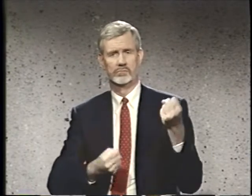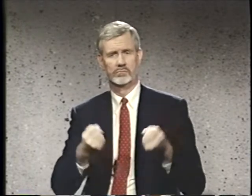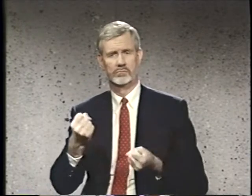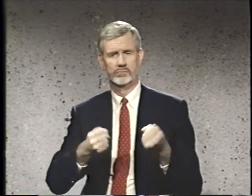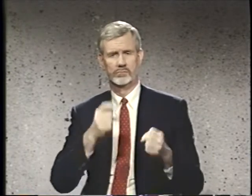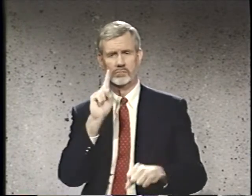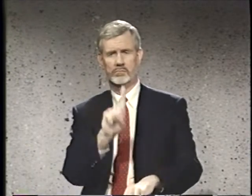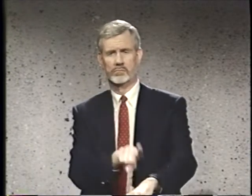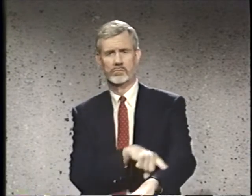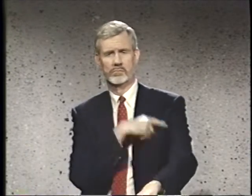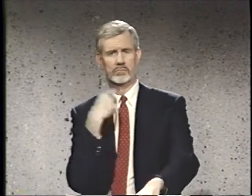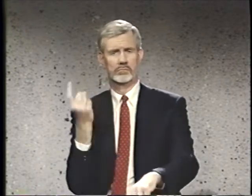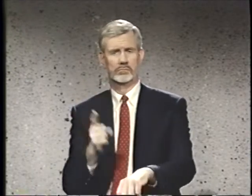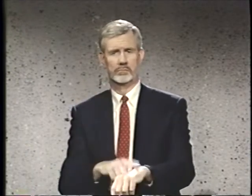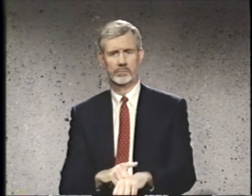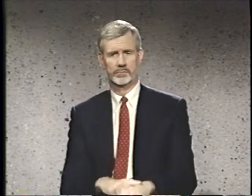We drove for a long time.